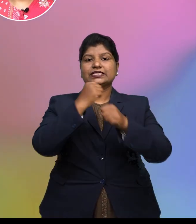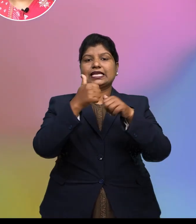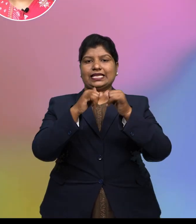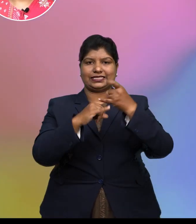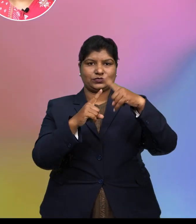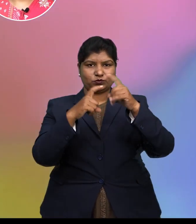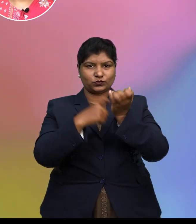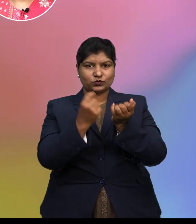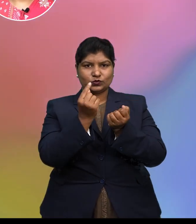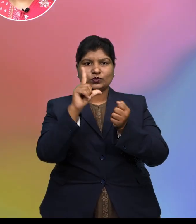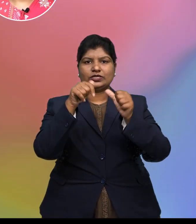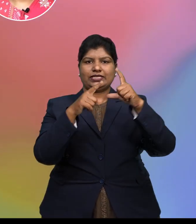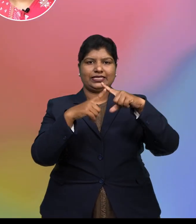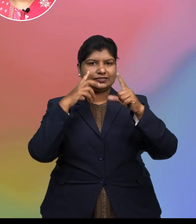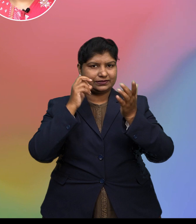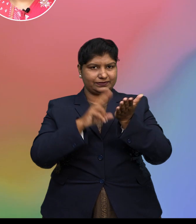Gastrulation.